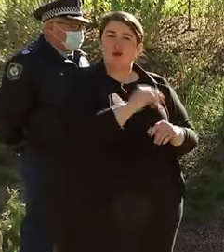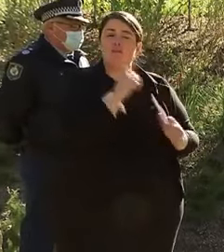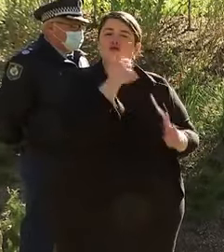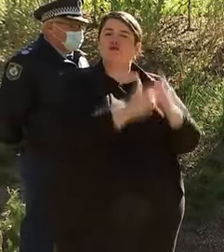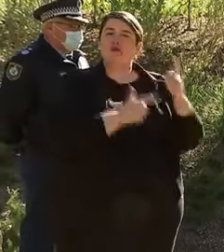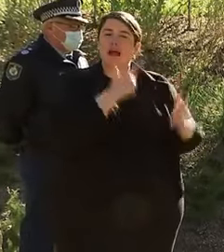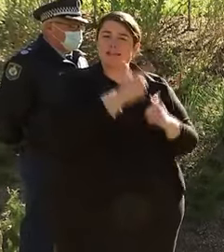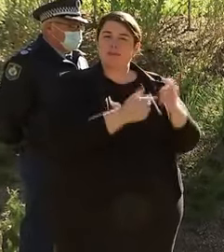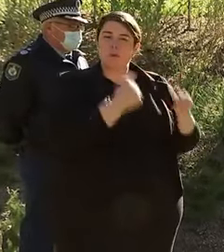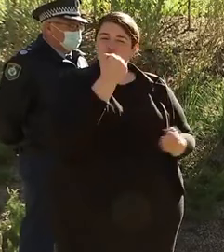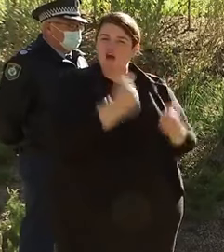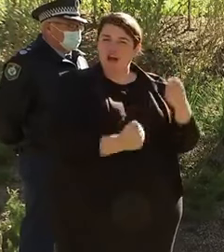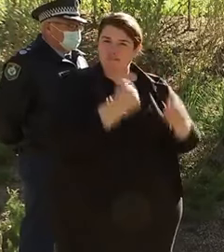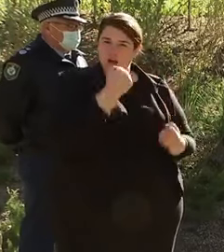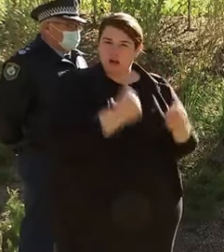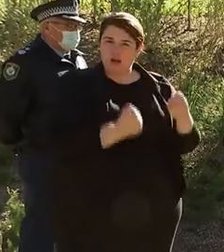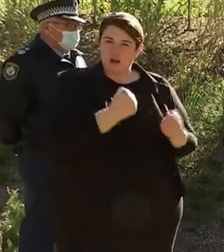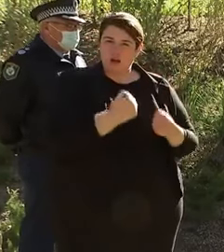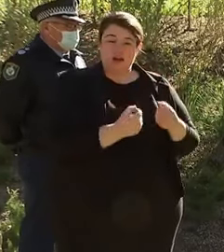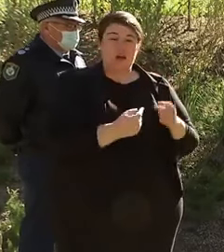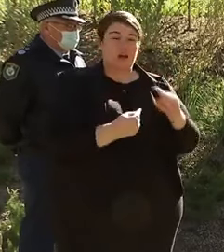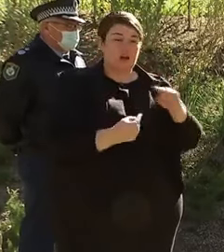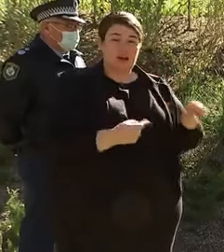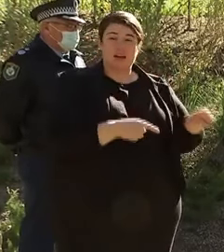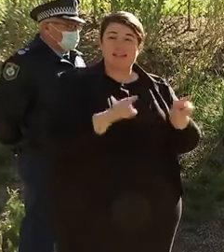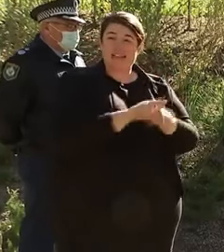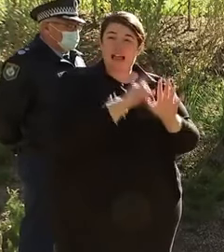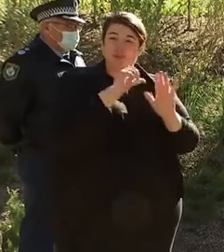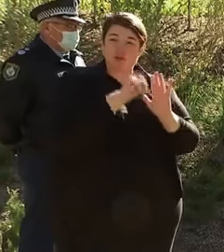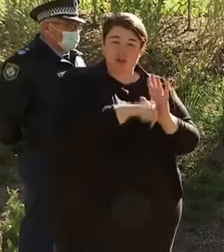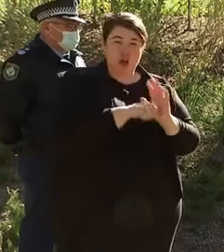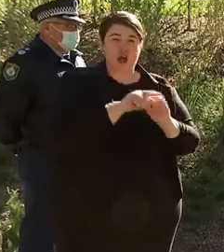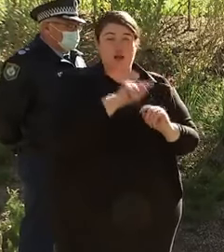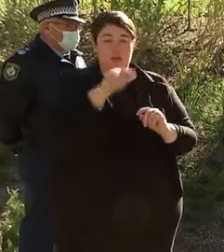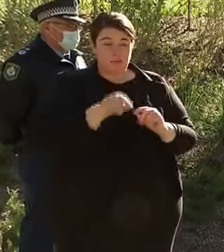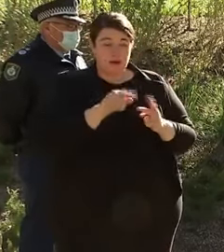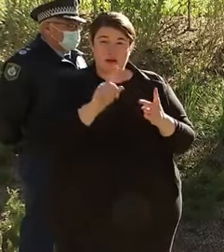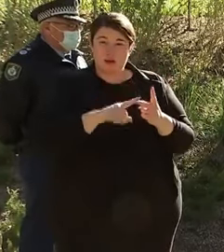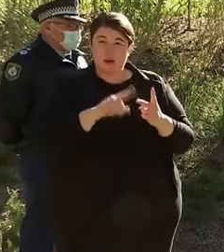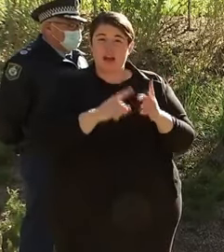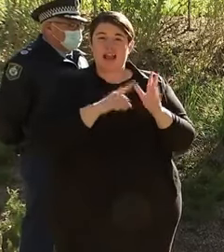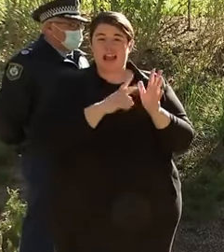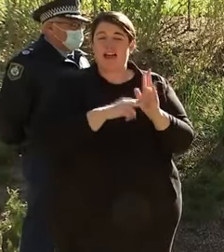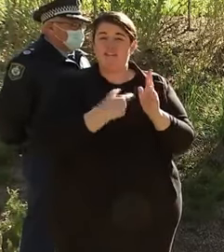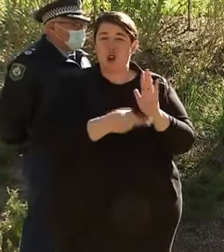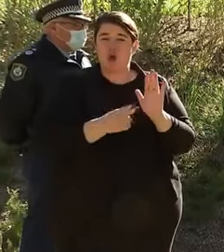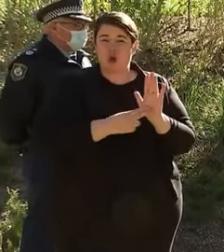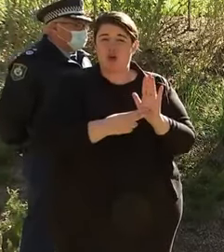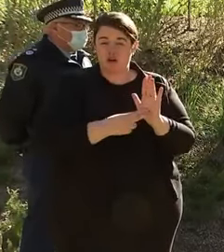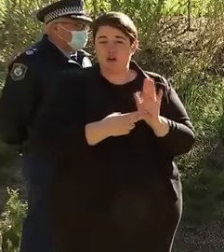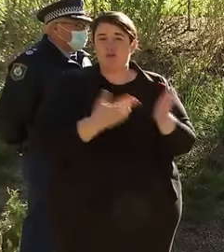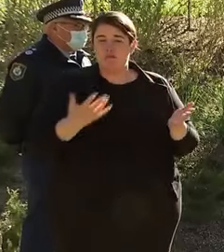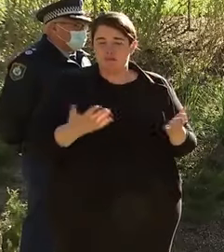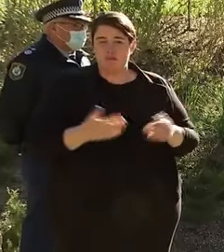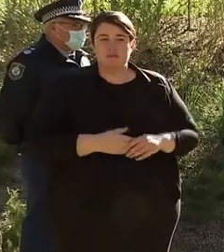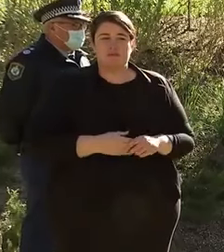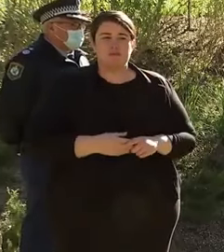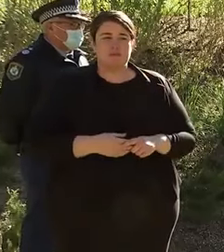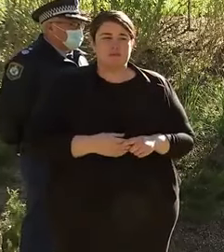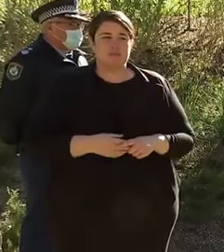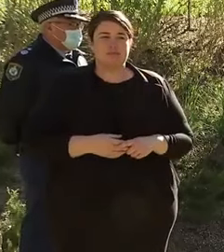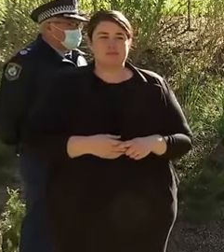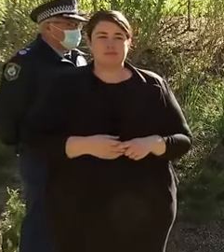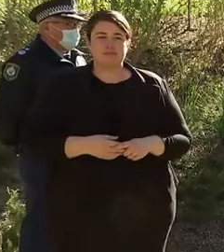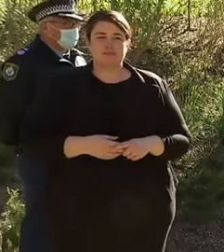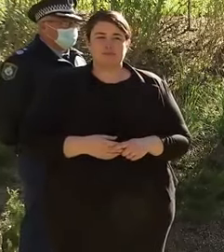transport driver who was infected occurring at the same time as the cluster in the Avalon cluster. And at that